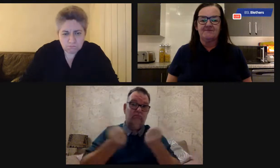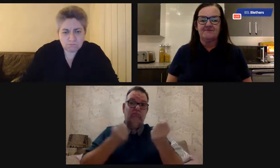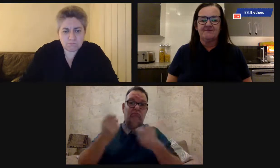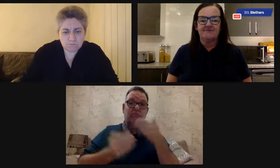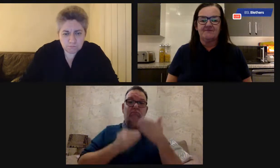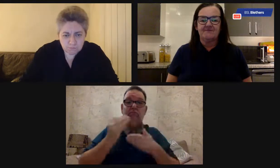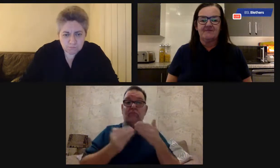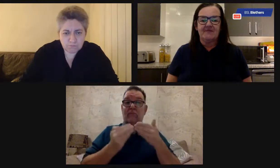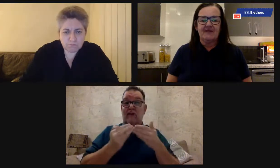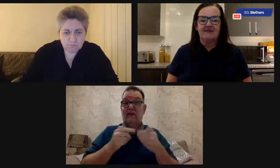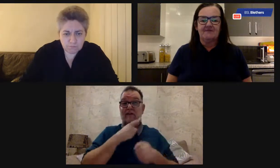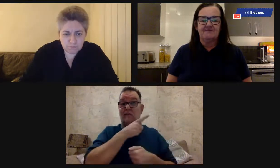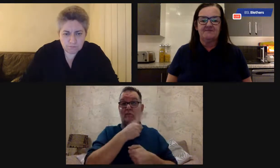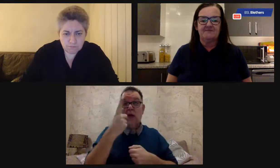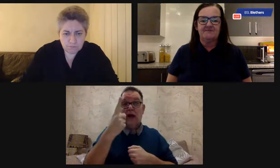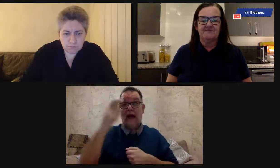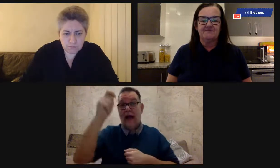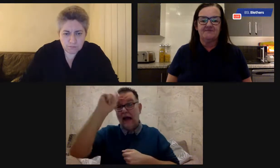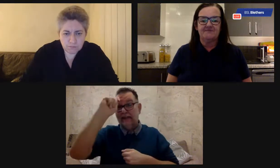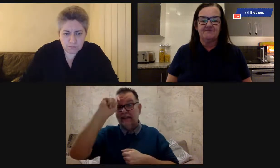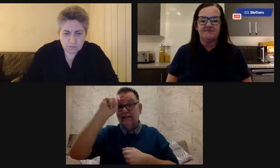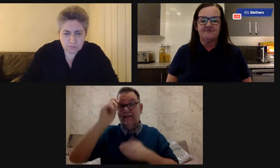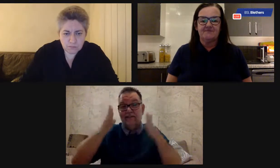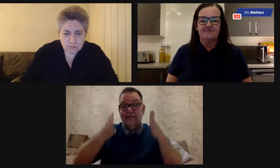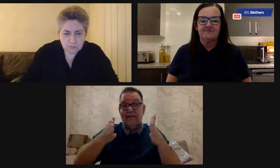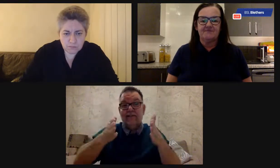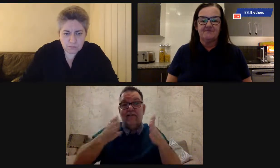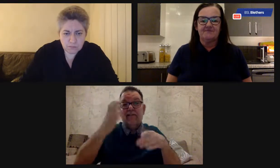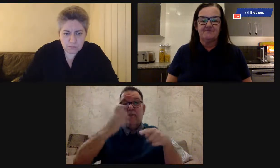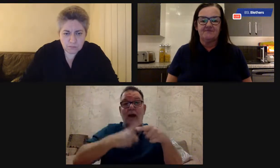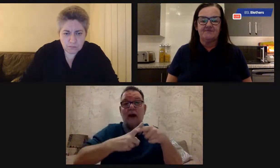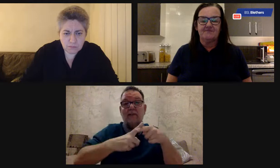had the patience of a saint and could manage anything.